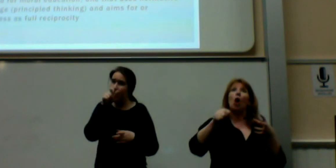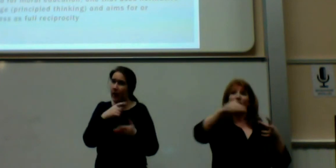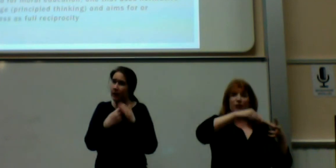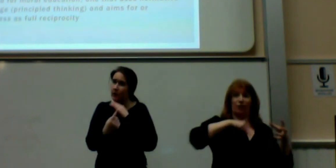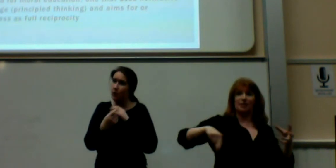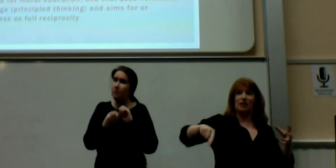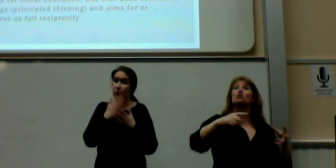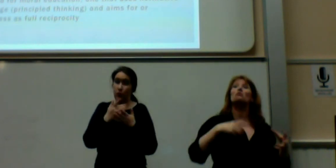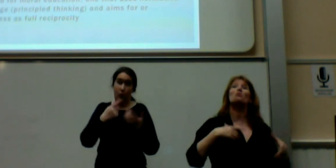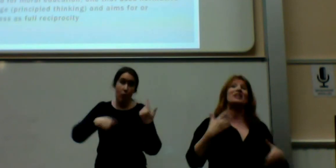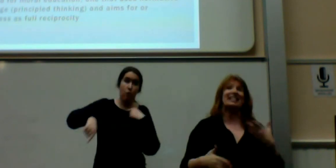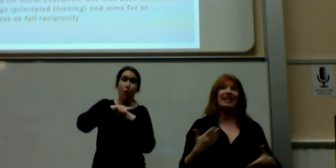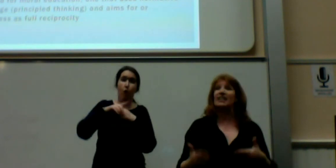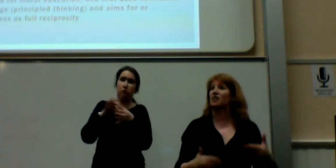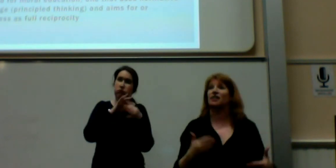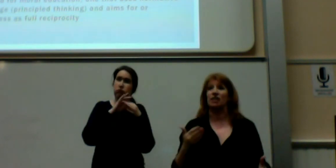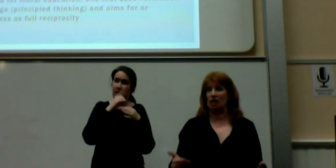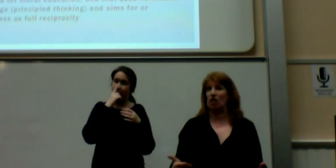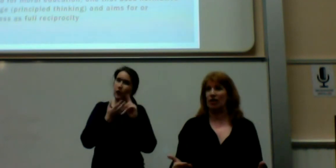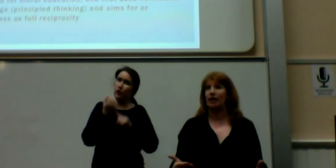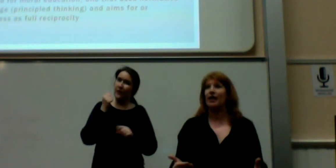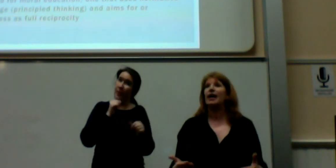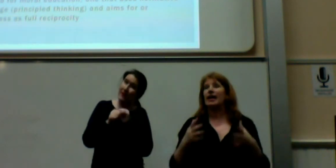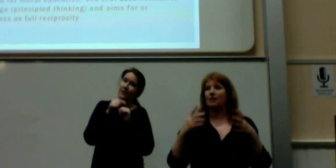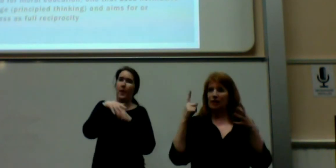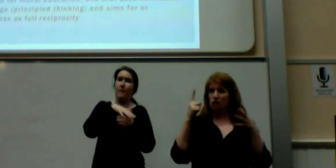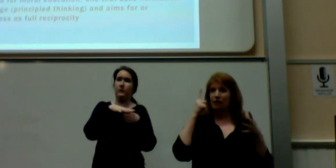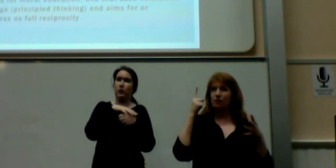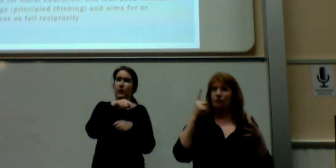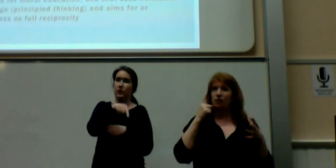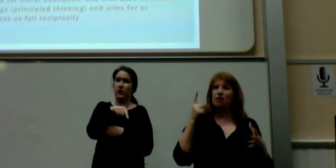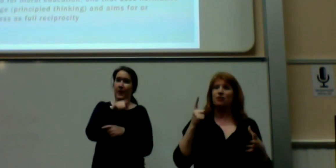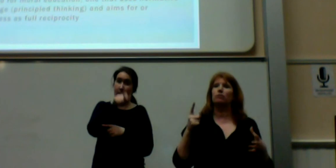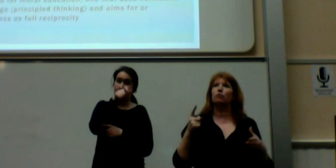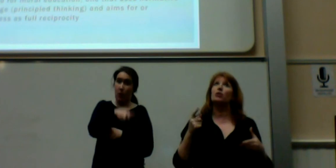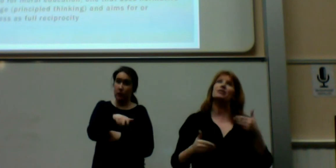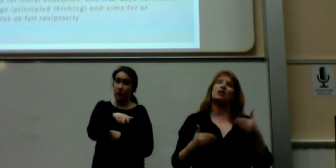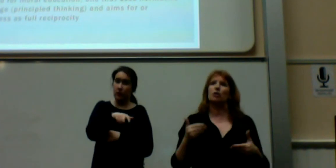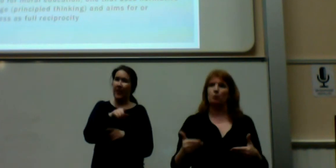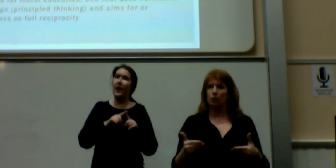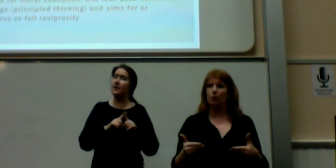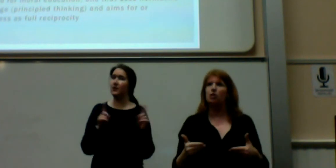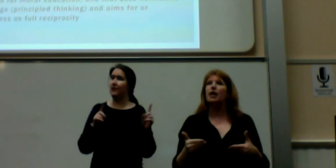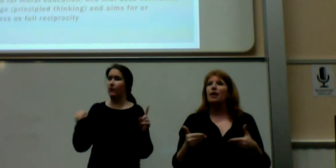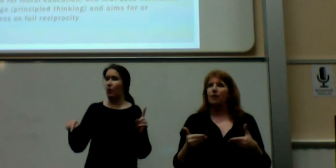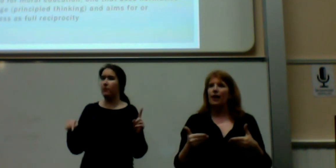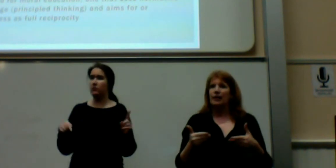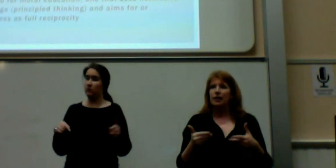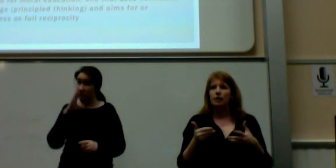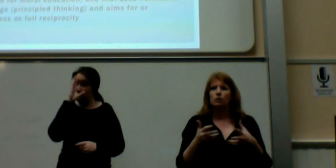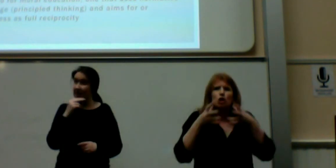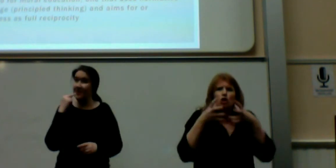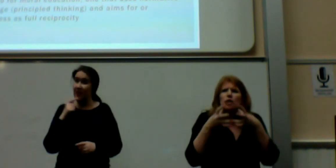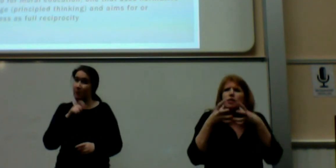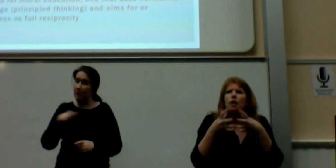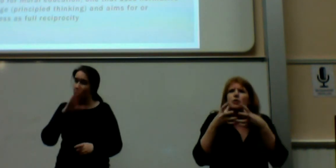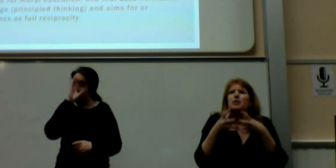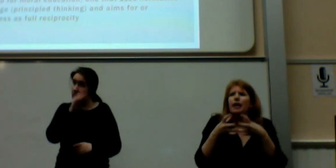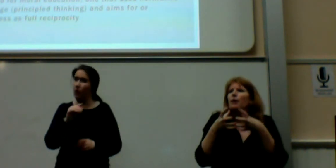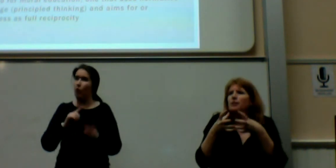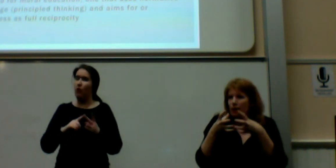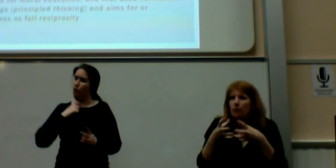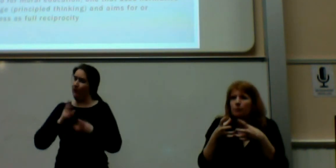that all of us can do what we need to get done here? And again, that's a very different reasoning approach than is, you